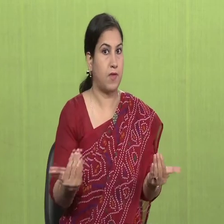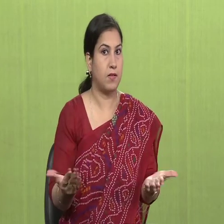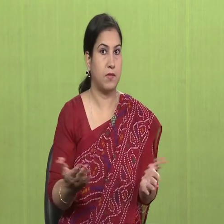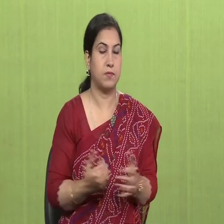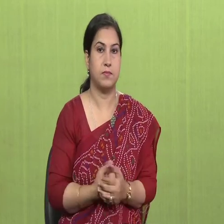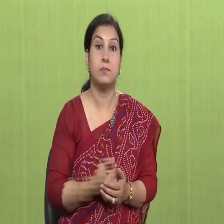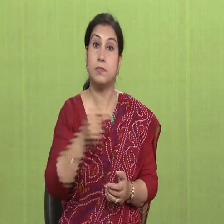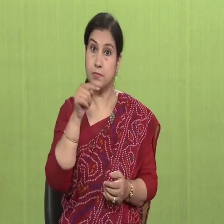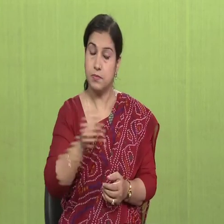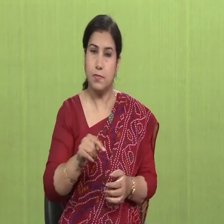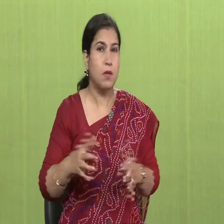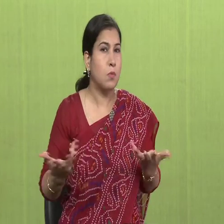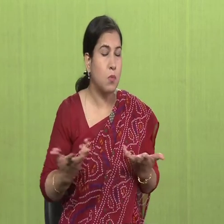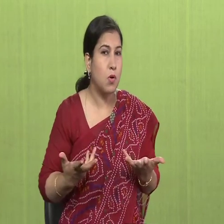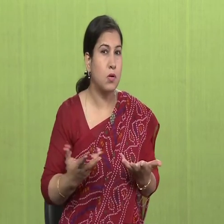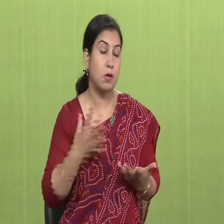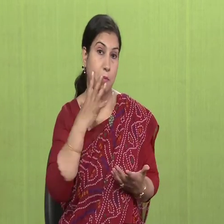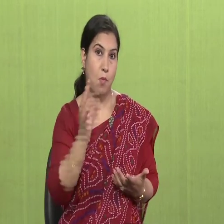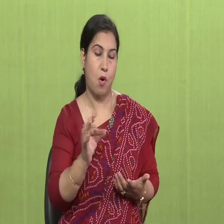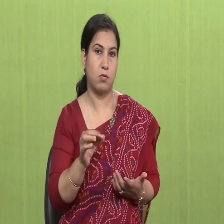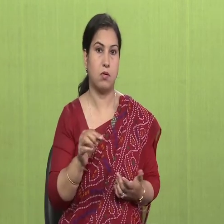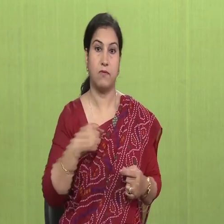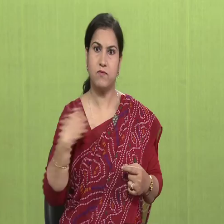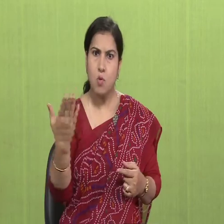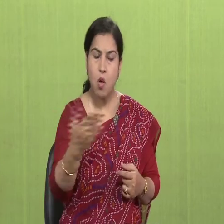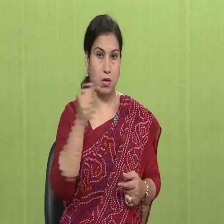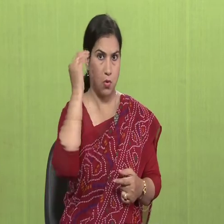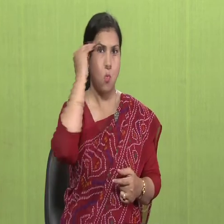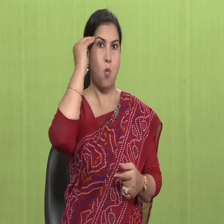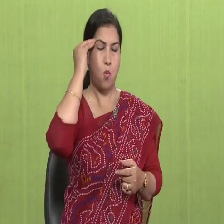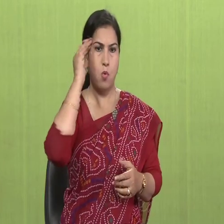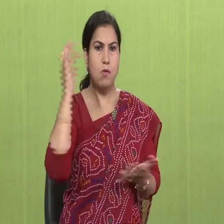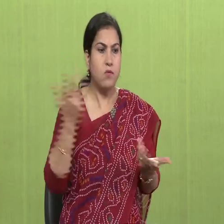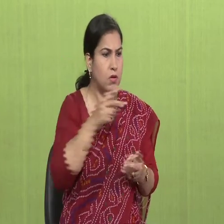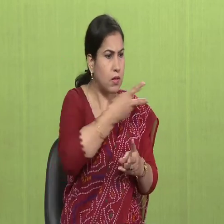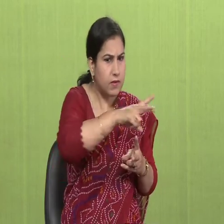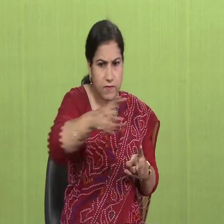For this, it is very important for us to know about diversity of plants,